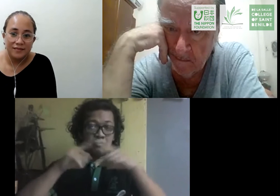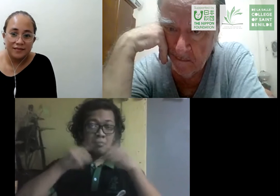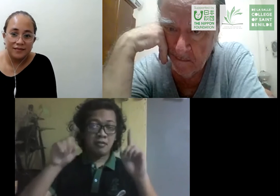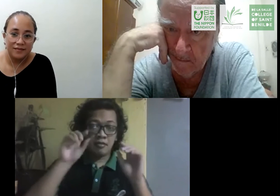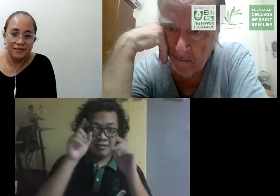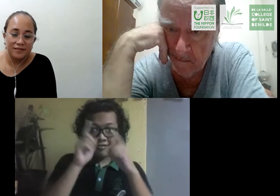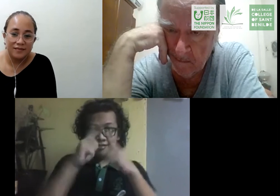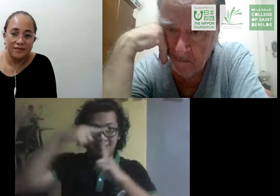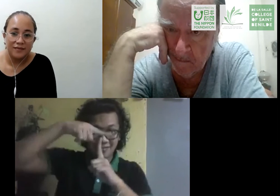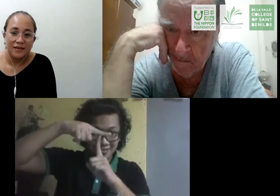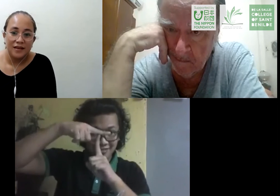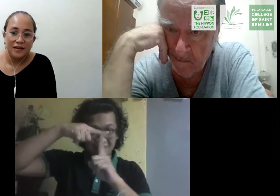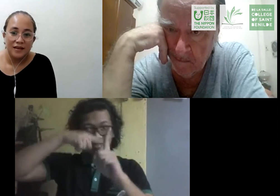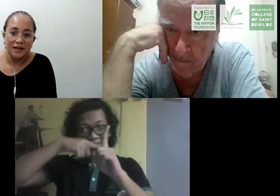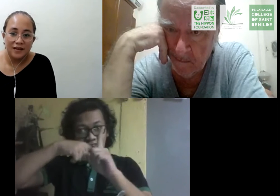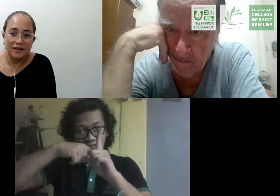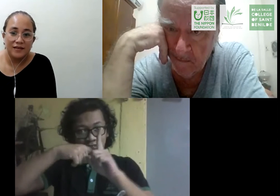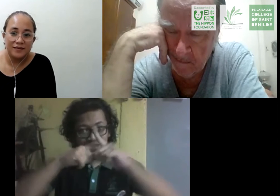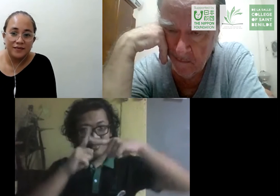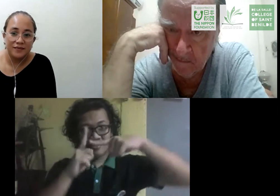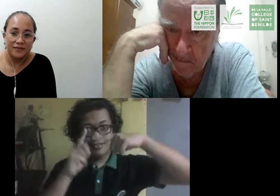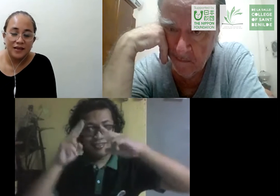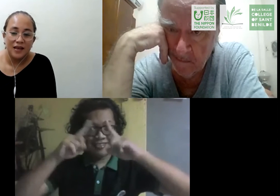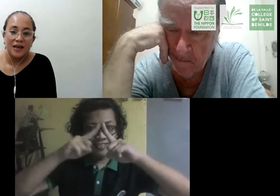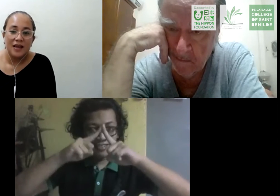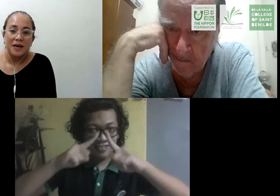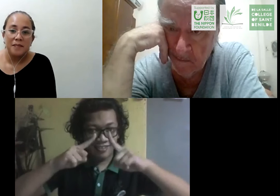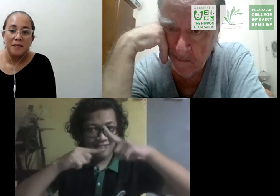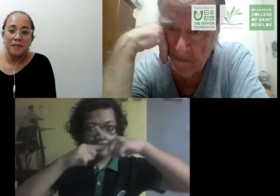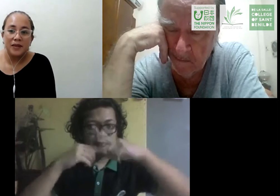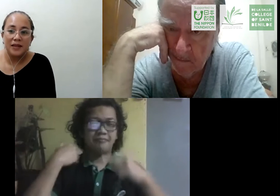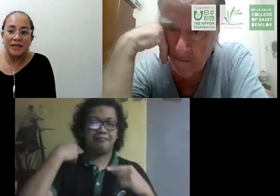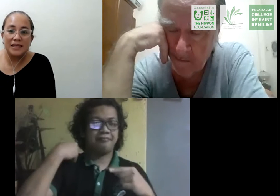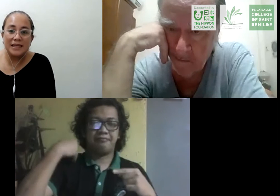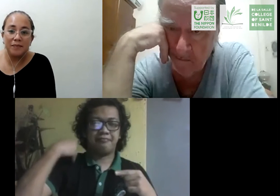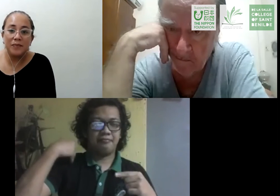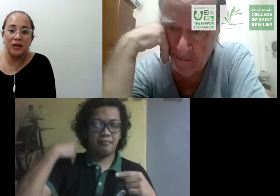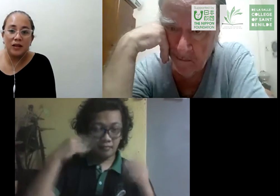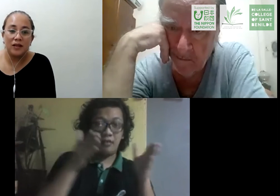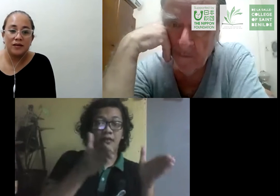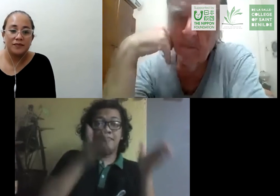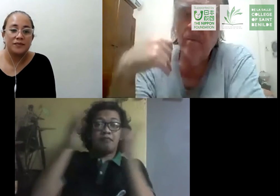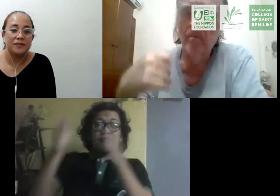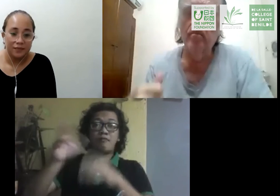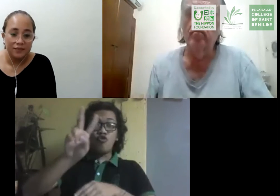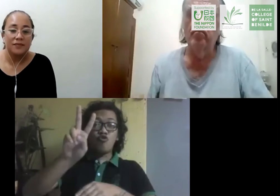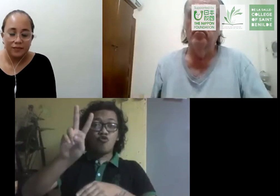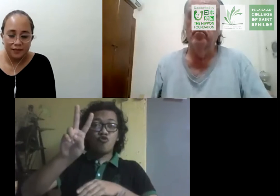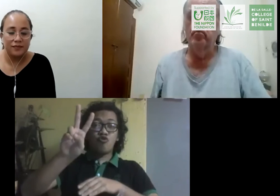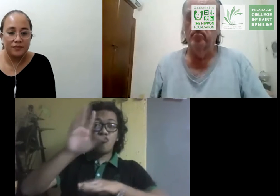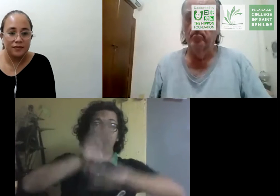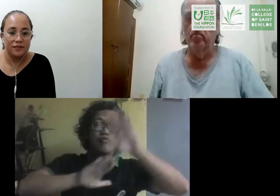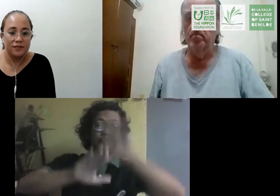We're done rearranging the signs for lessons 2 to 8. But for this symbols, we're not yet done.